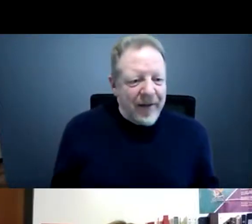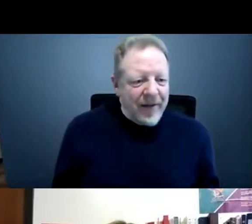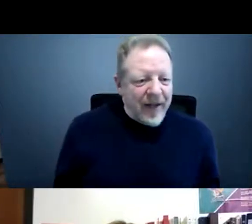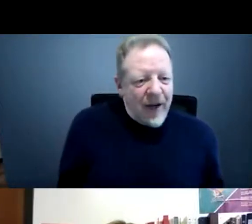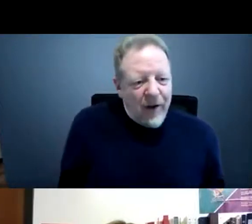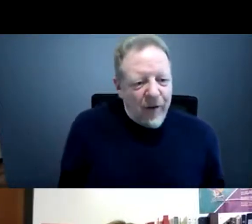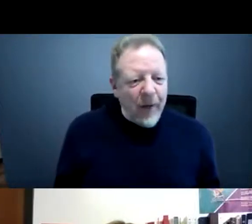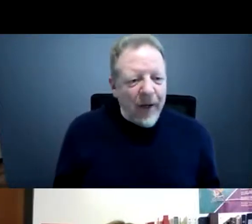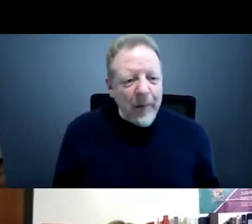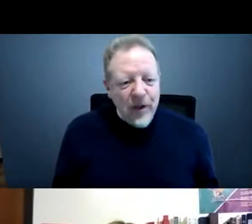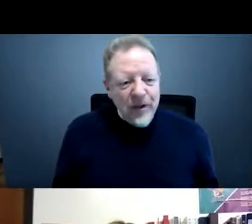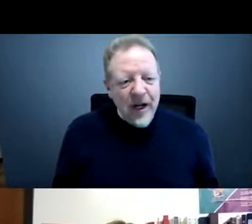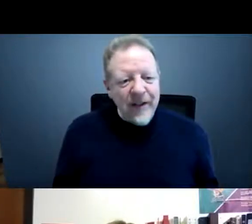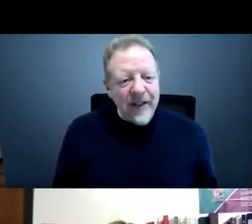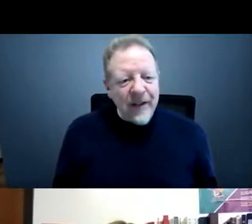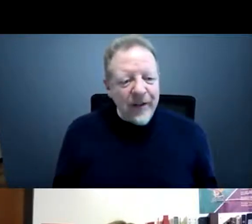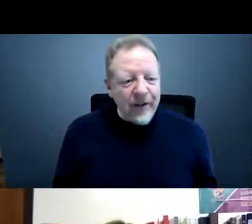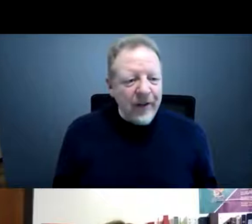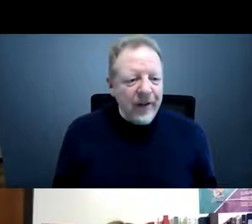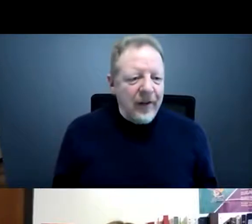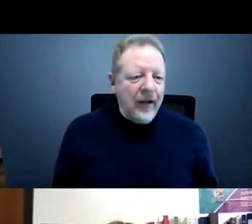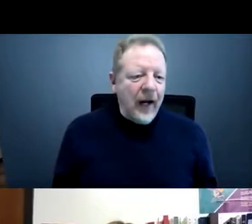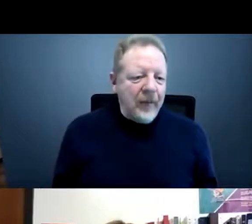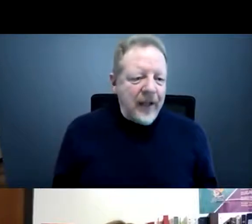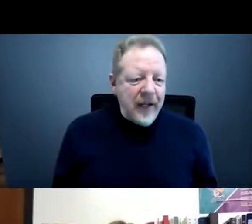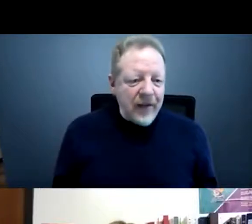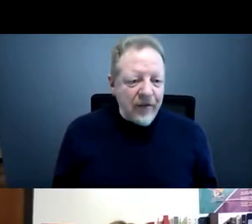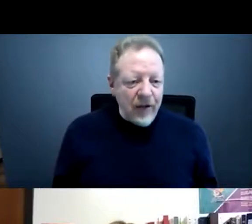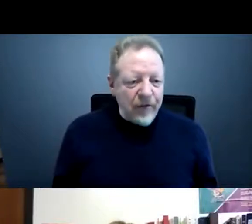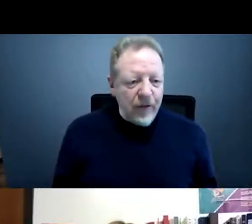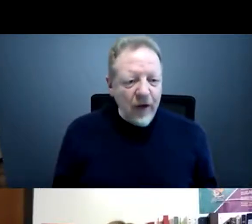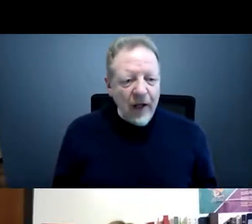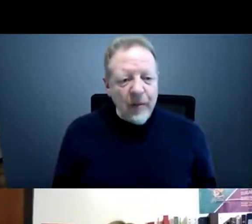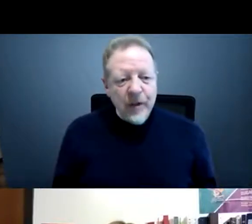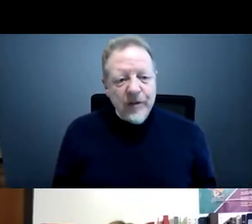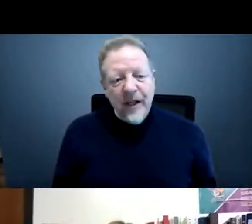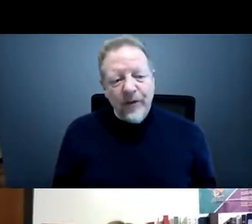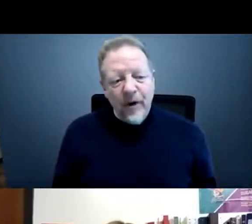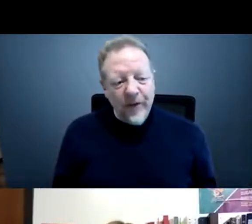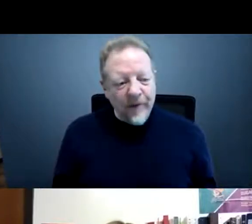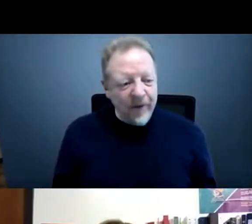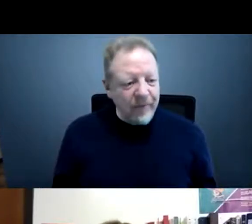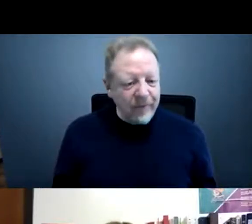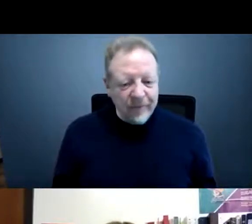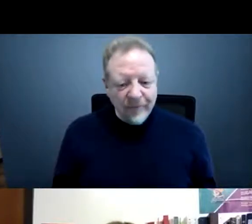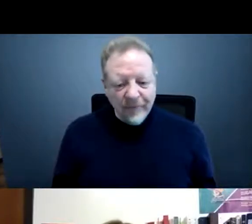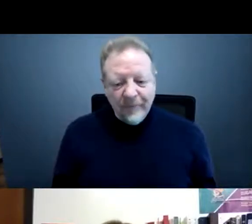Yes, hello everyone. My name is Ernest Covington III. I am the executive director for the Rhode Island Commission for the Deaf and Hard of Hearing.